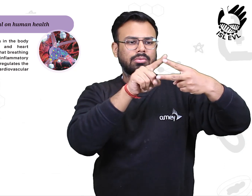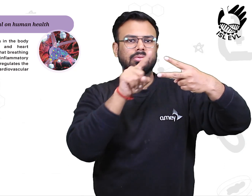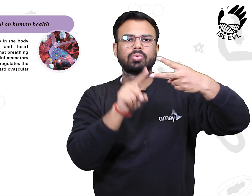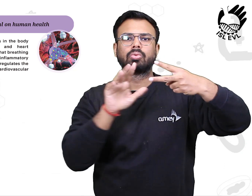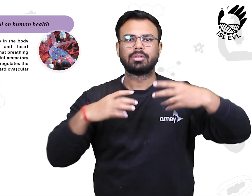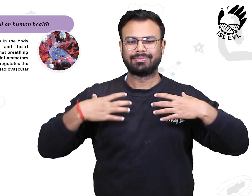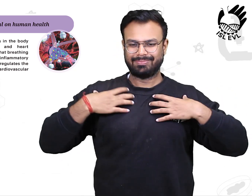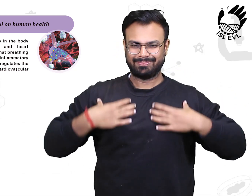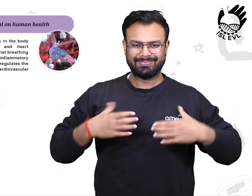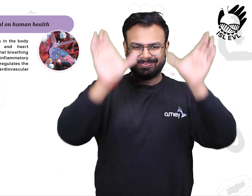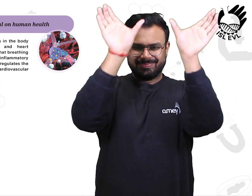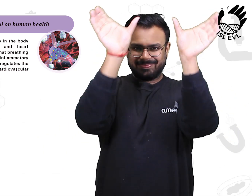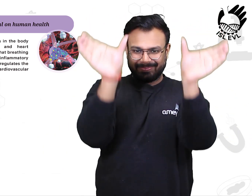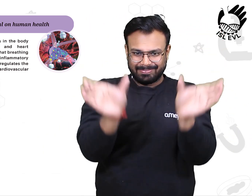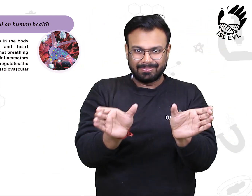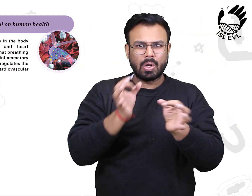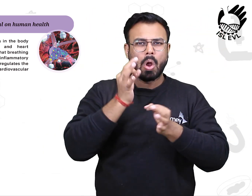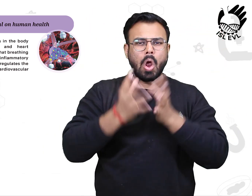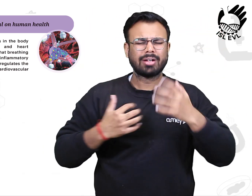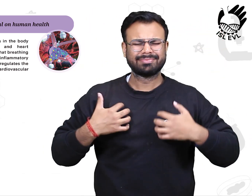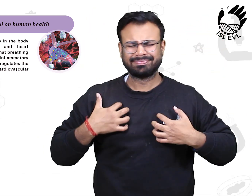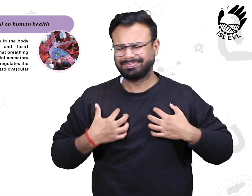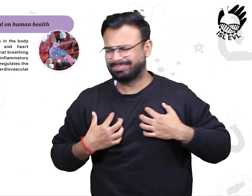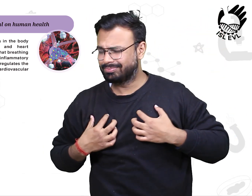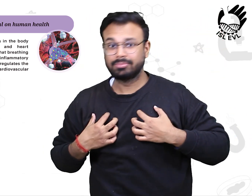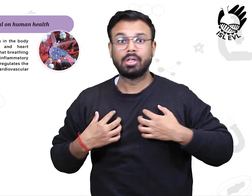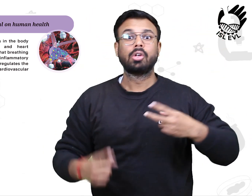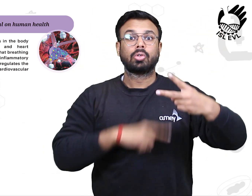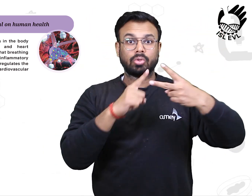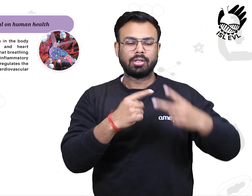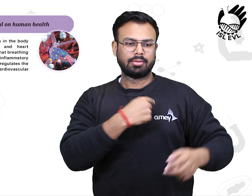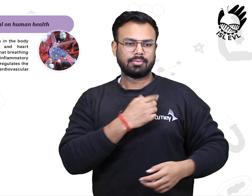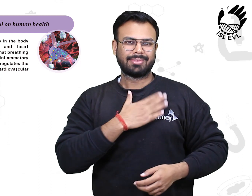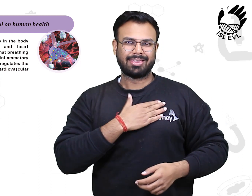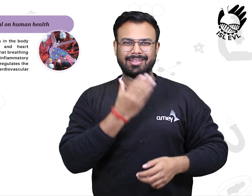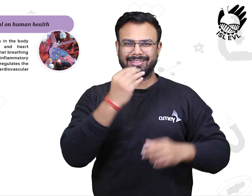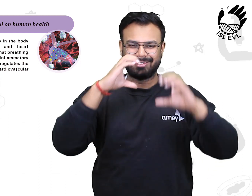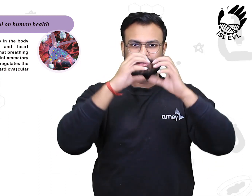lung inflammation and heart problems.